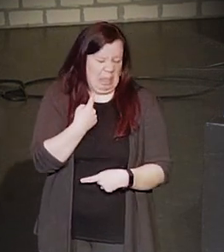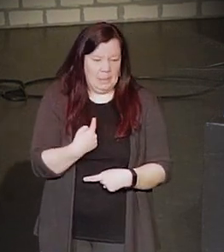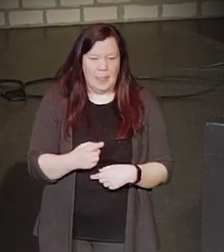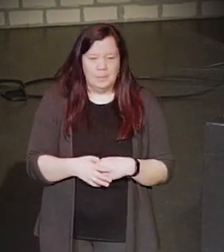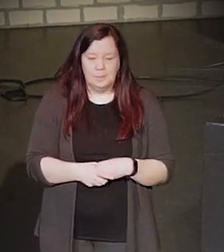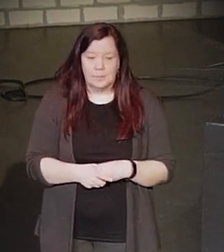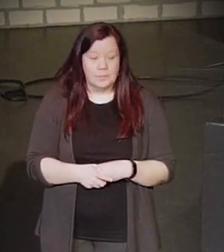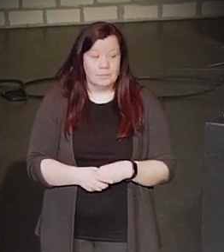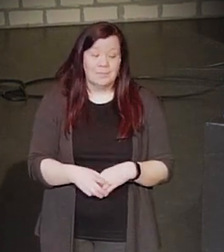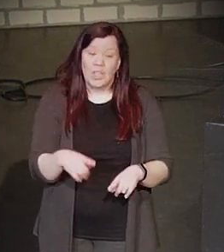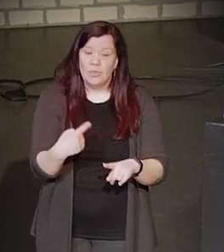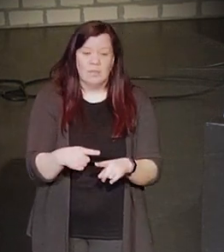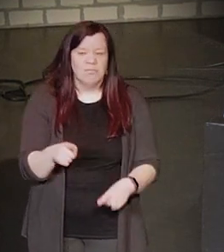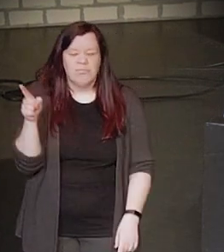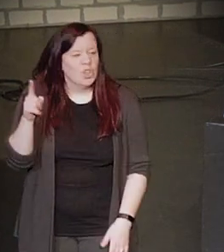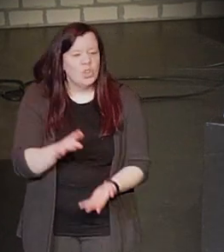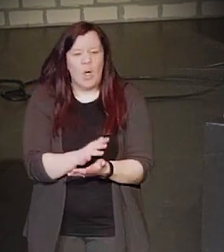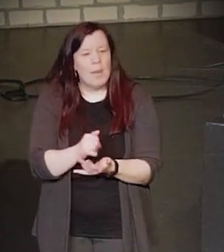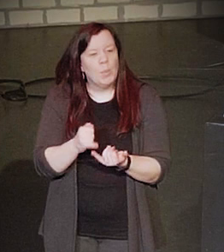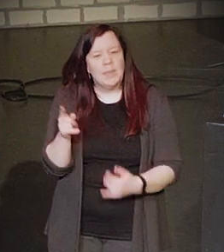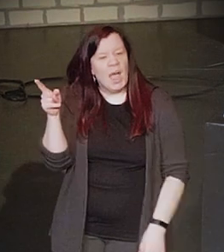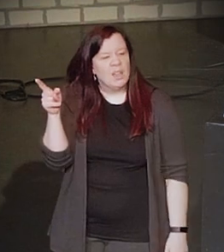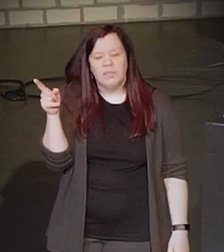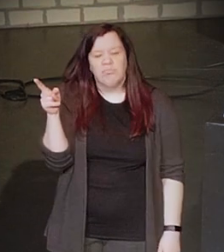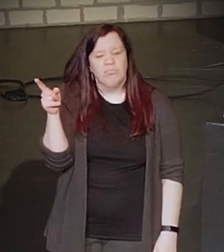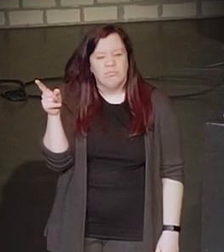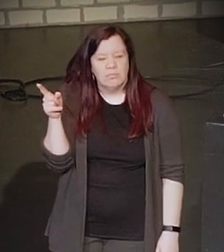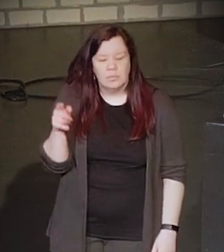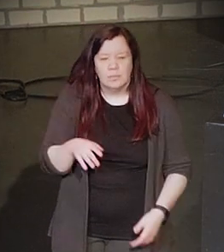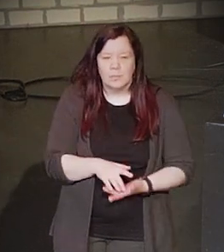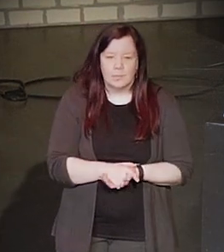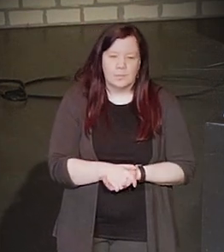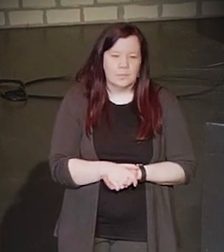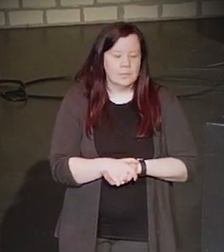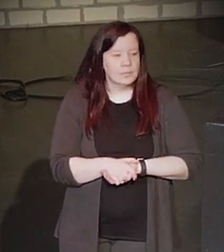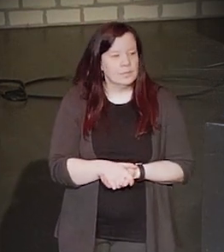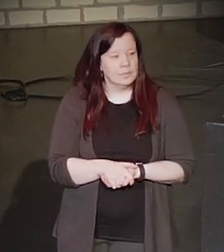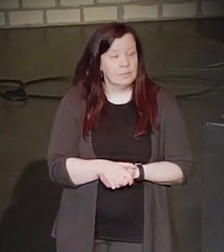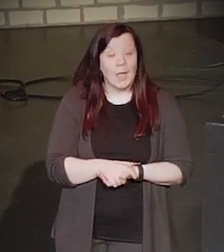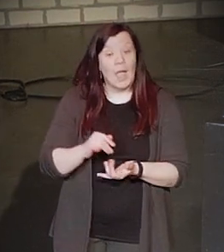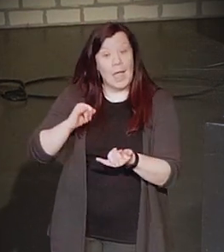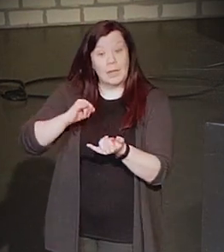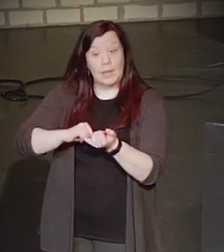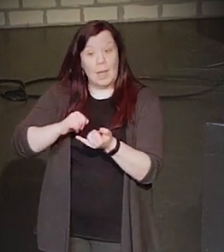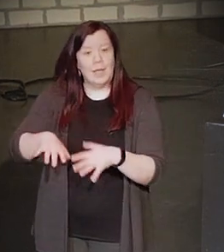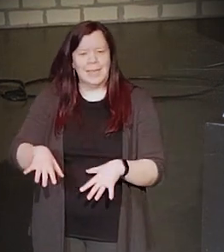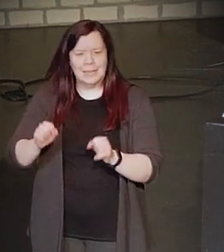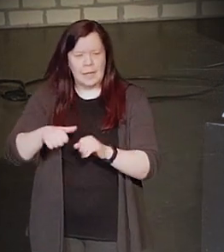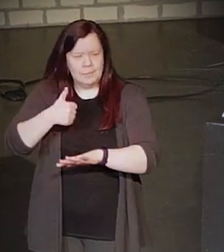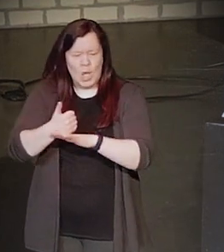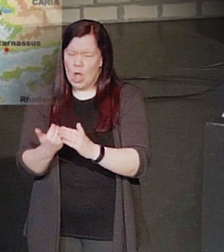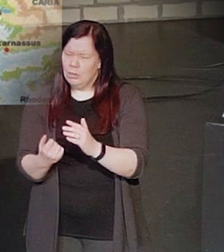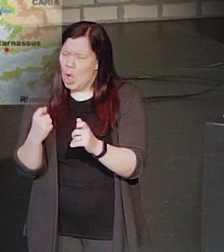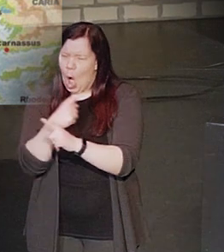Very quickly, no one's happy with Sparta running the show either. And then Sparta start doing some very odd